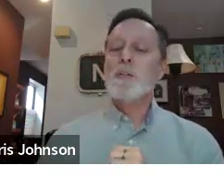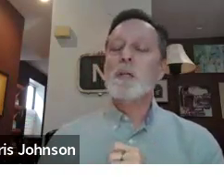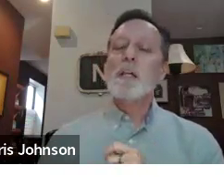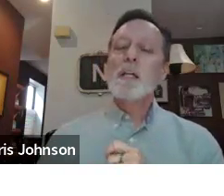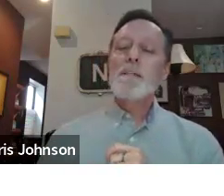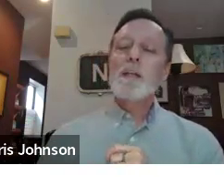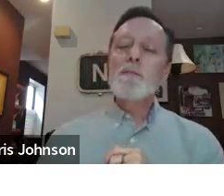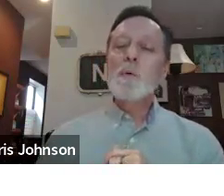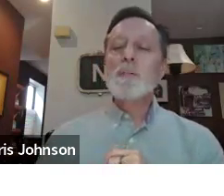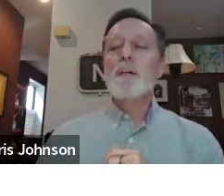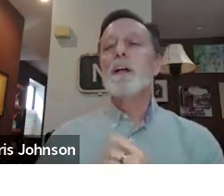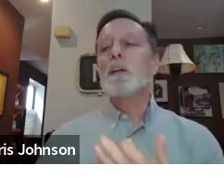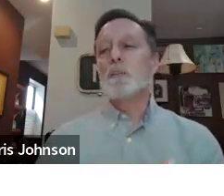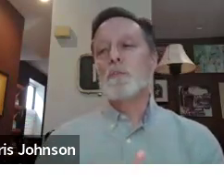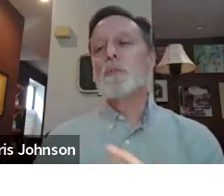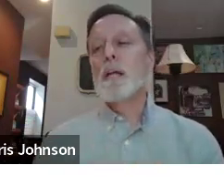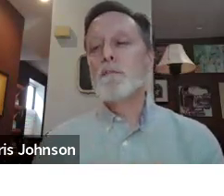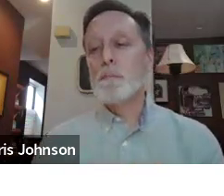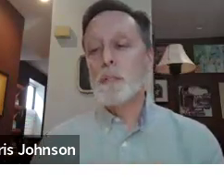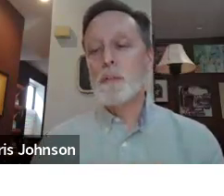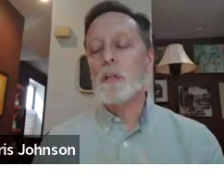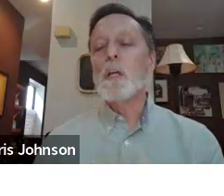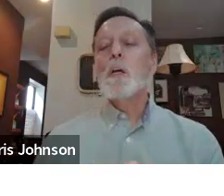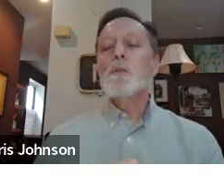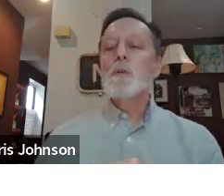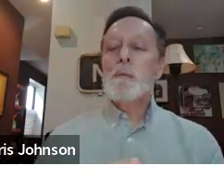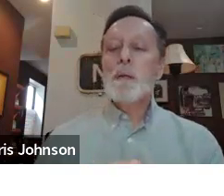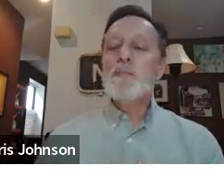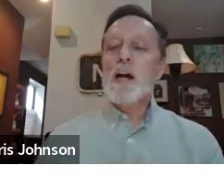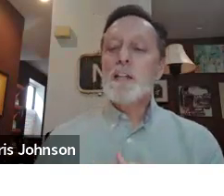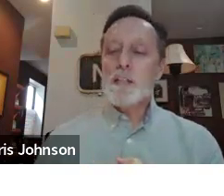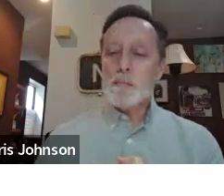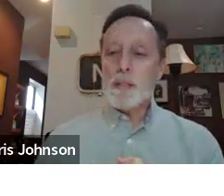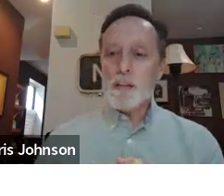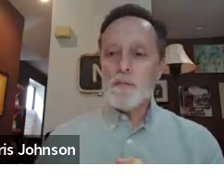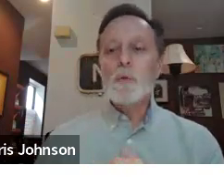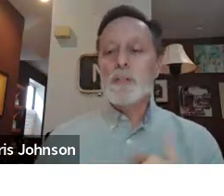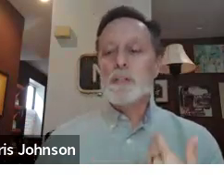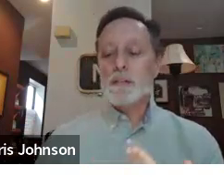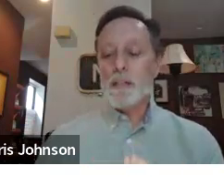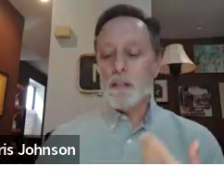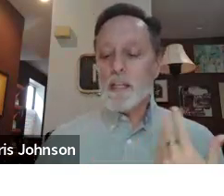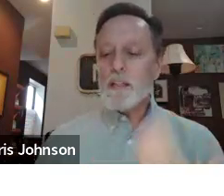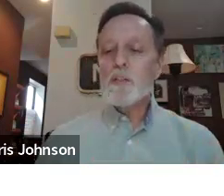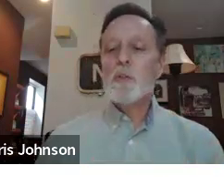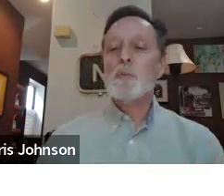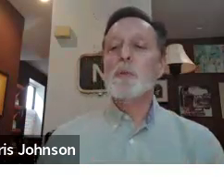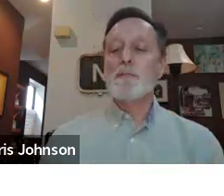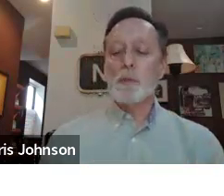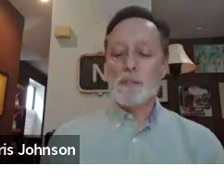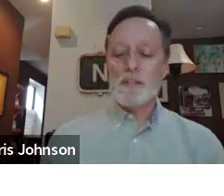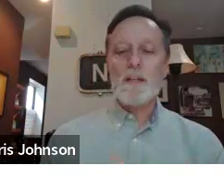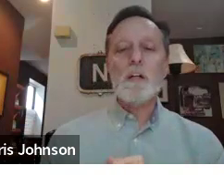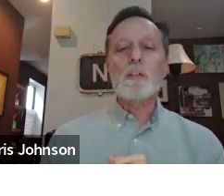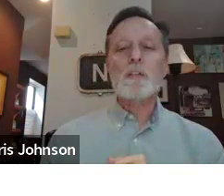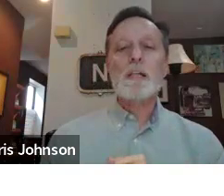or manufacturing. They don't focus on the arts, so they're just not familiar. So you may want to find somebody that focuses in the insurance